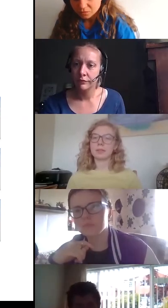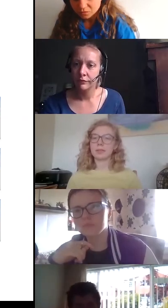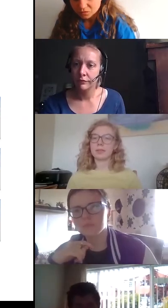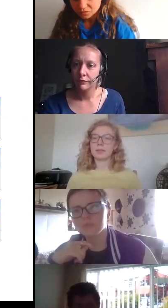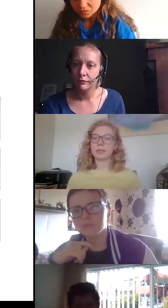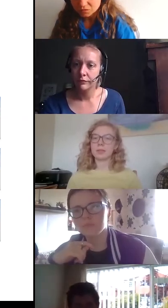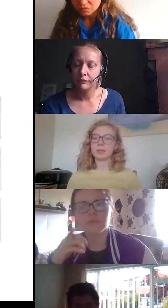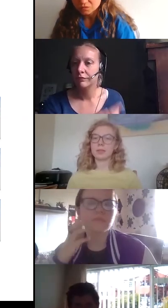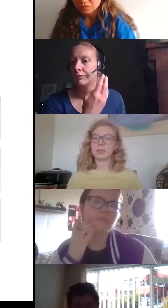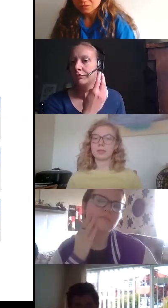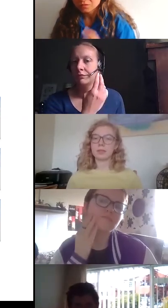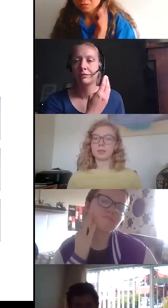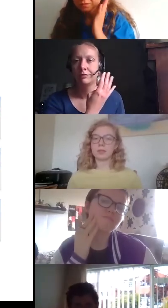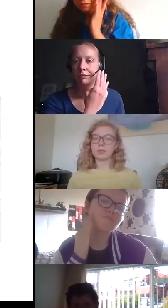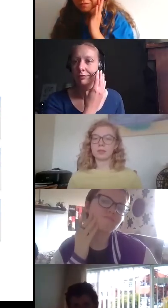When?